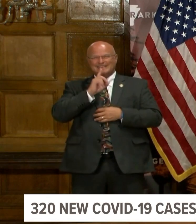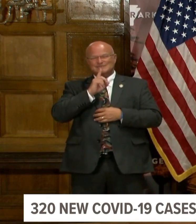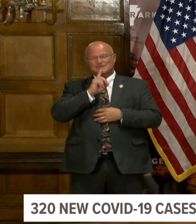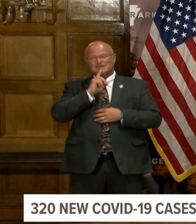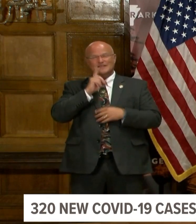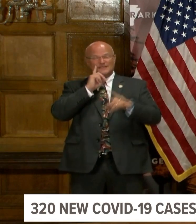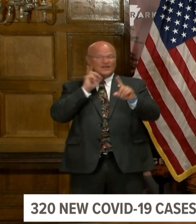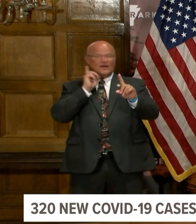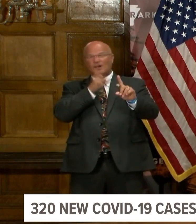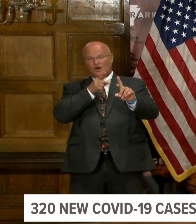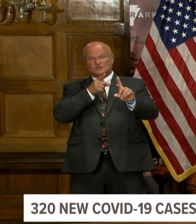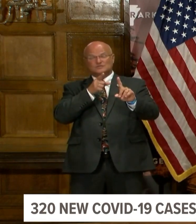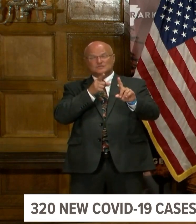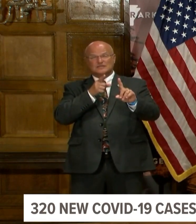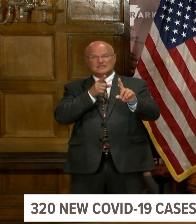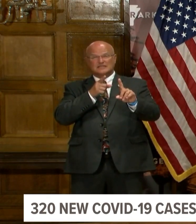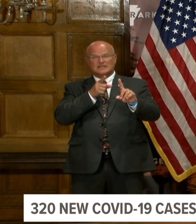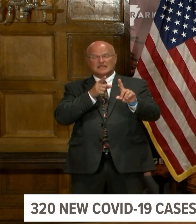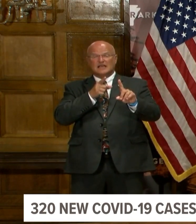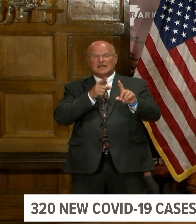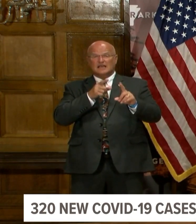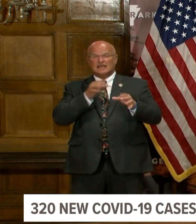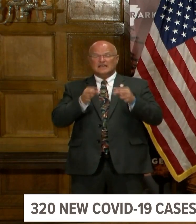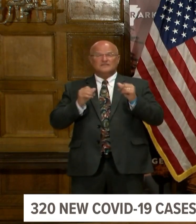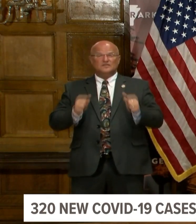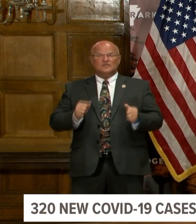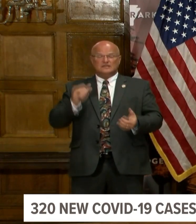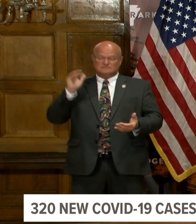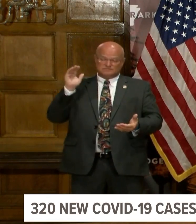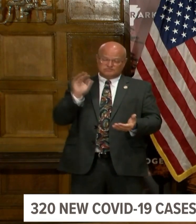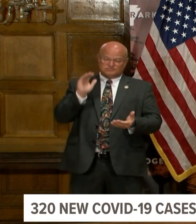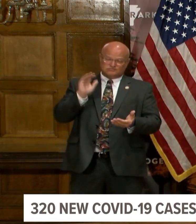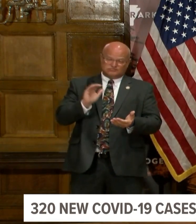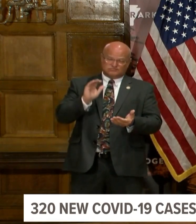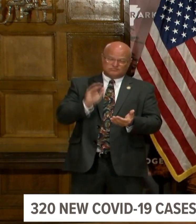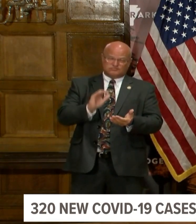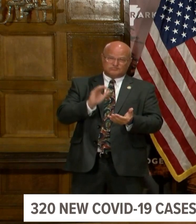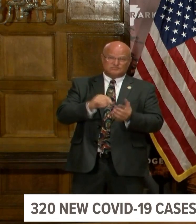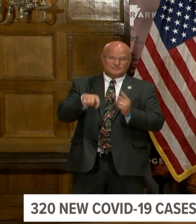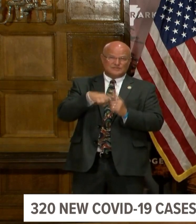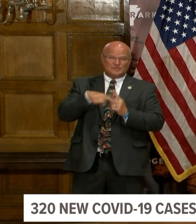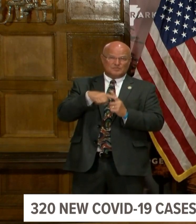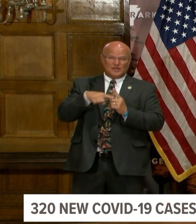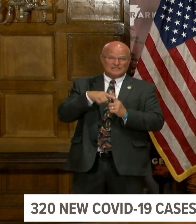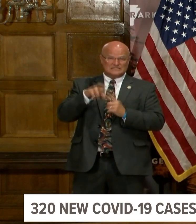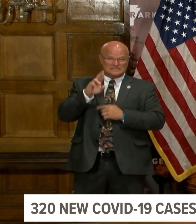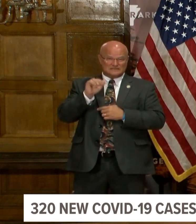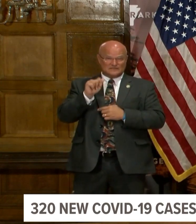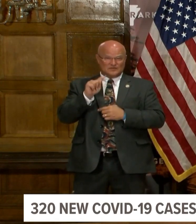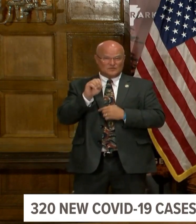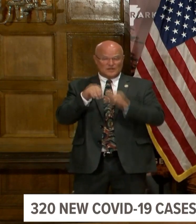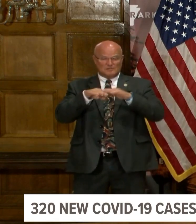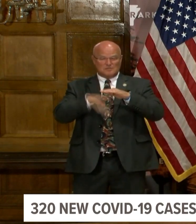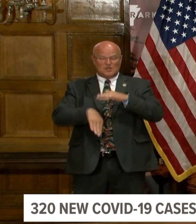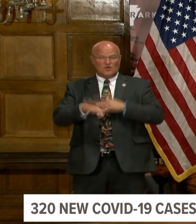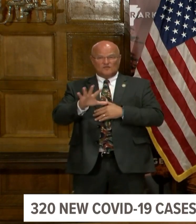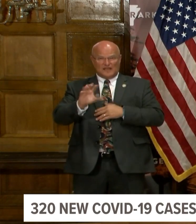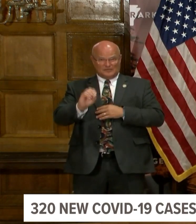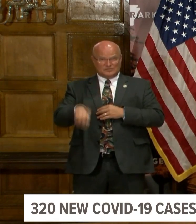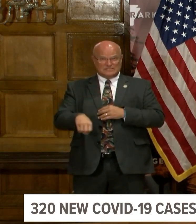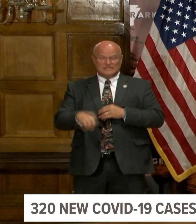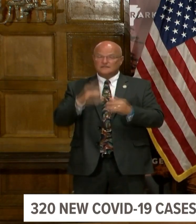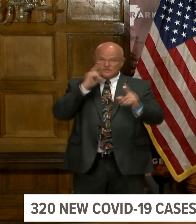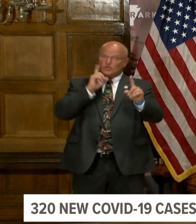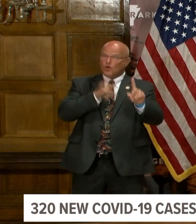the ultimate. If you can reduce the positivity rate down below 5%,